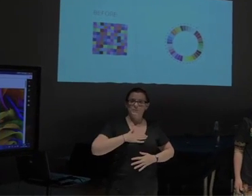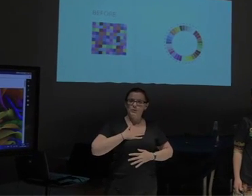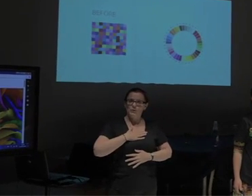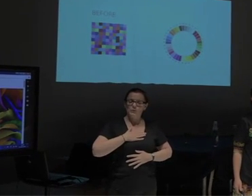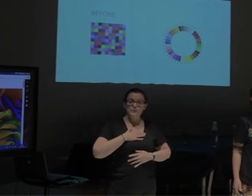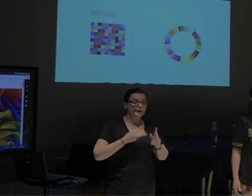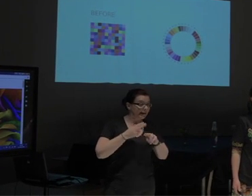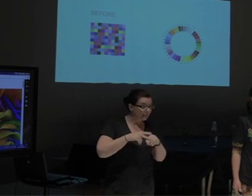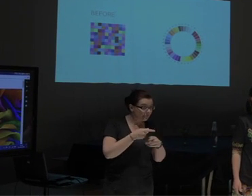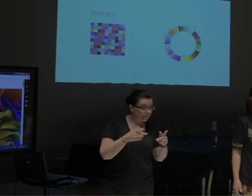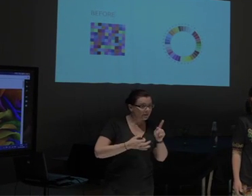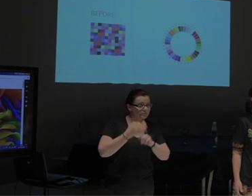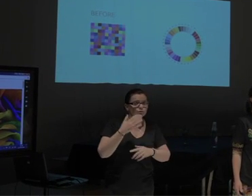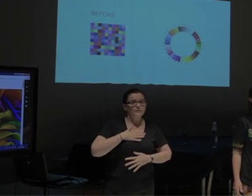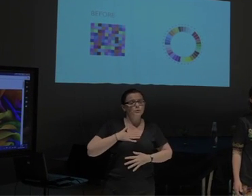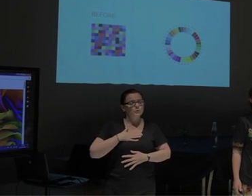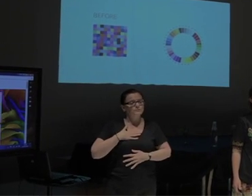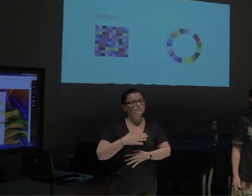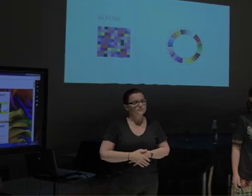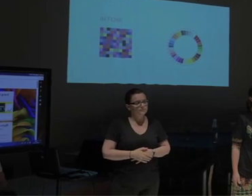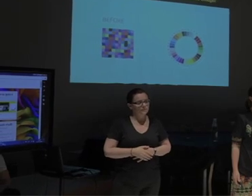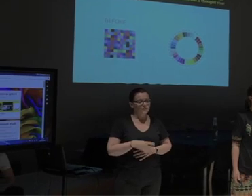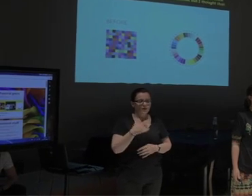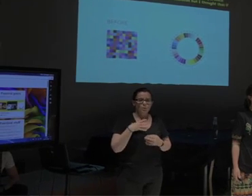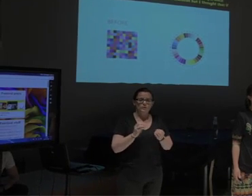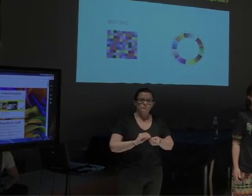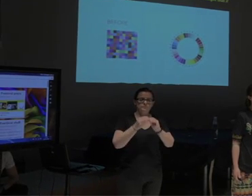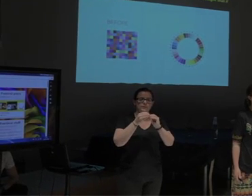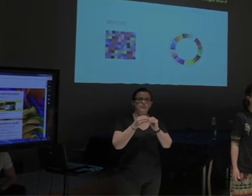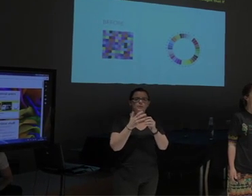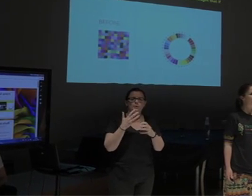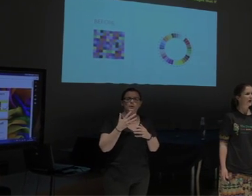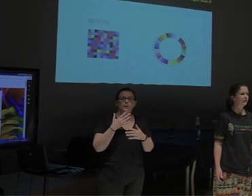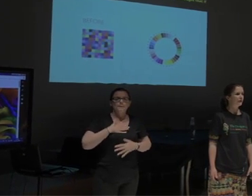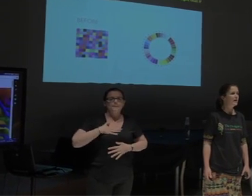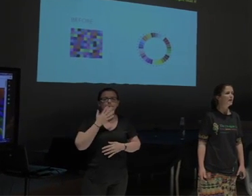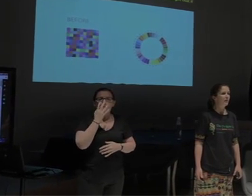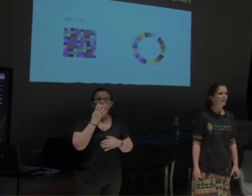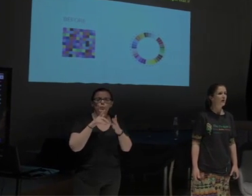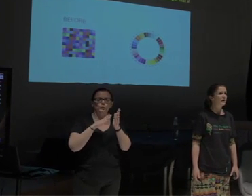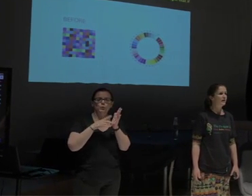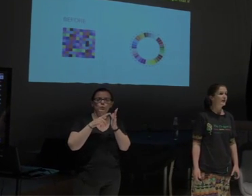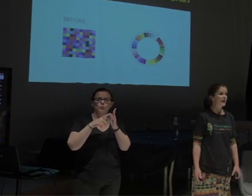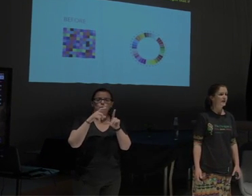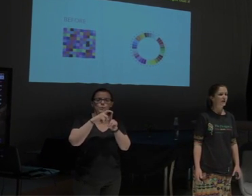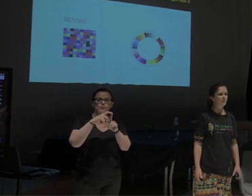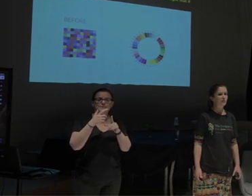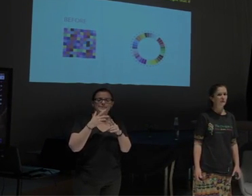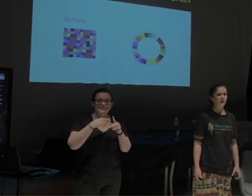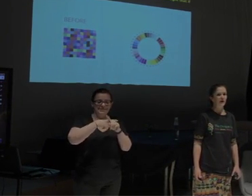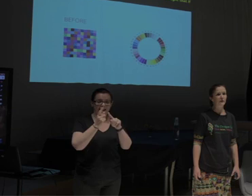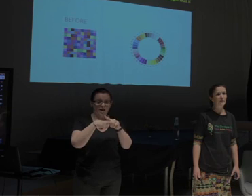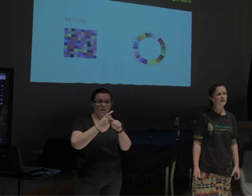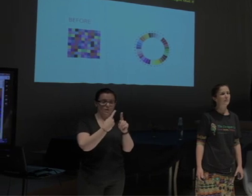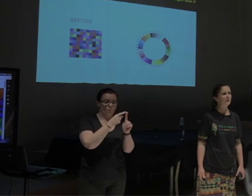a scientist, but I thought that if I could create a simple mood scale of 1 to 5, where 1 indicates a low mood